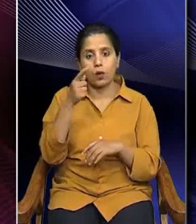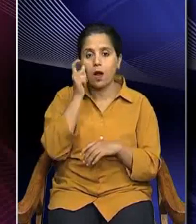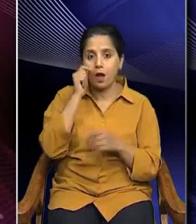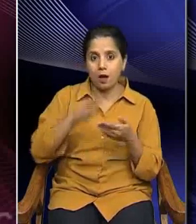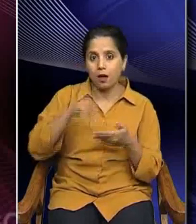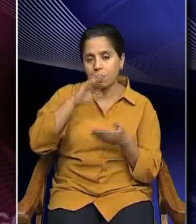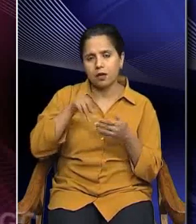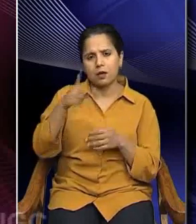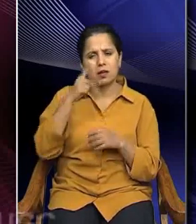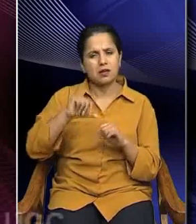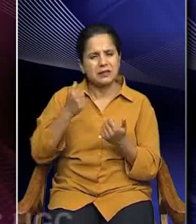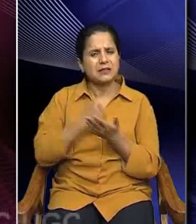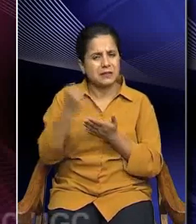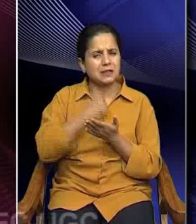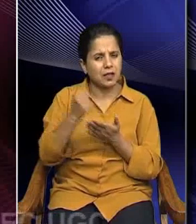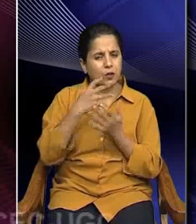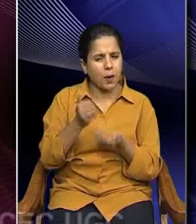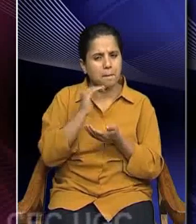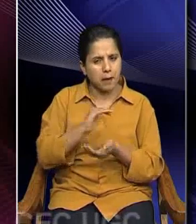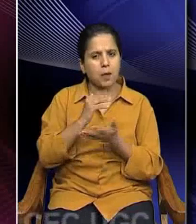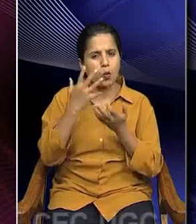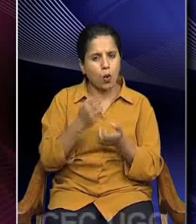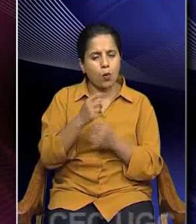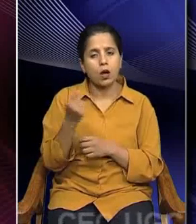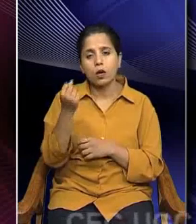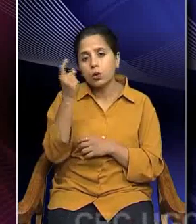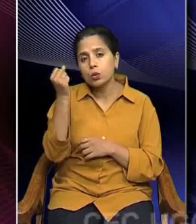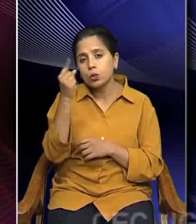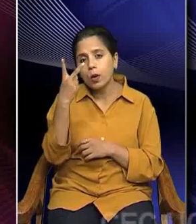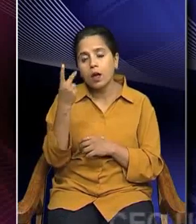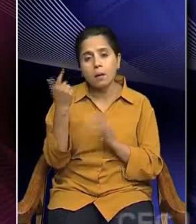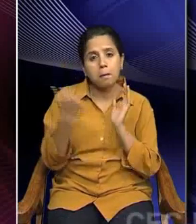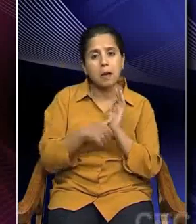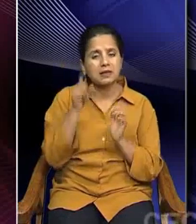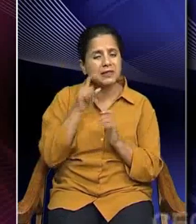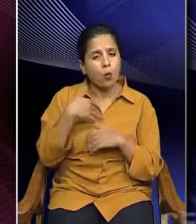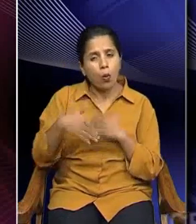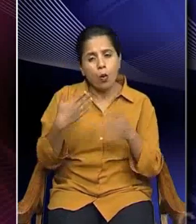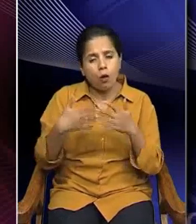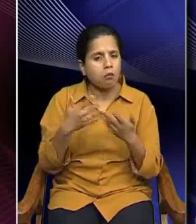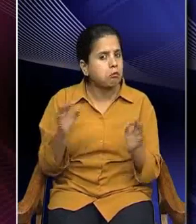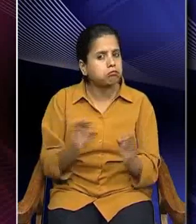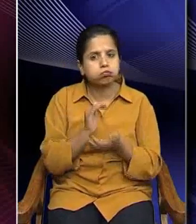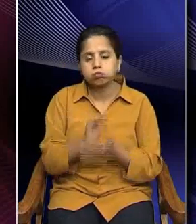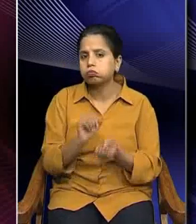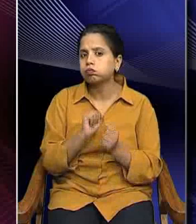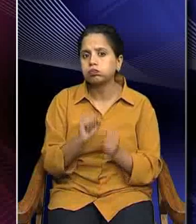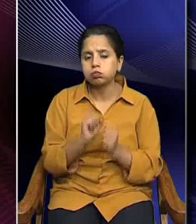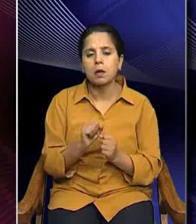tried unsuccessfully for at least 12 months to conceive a child are considered as